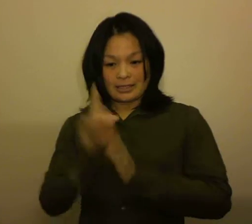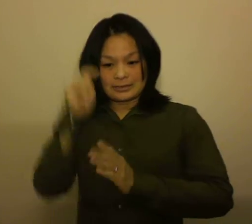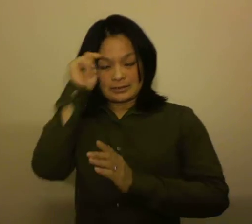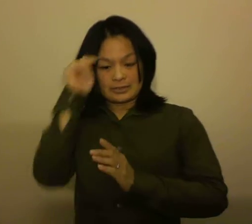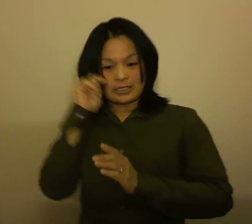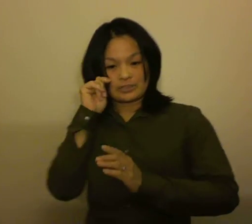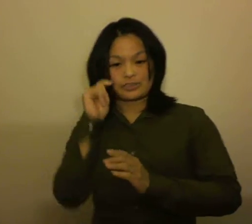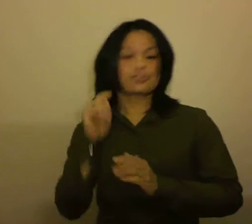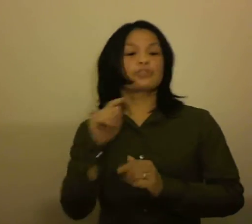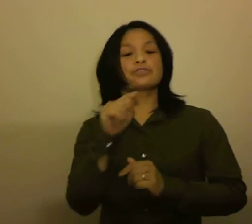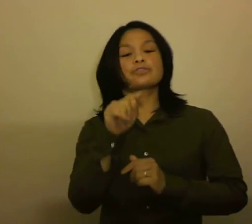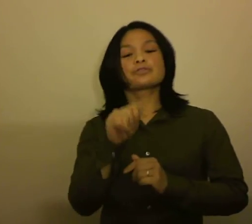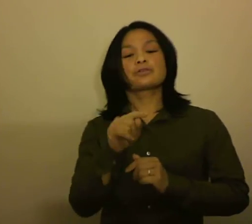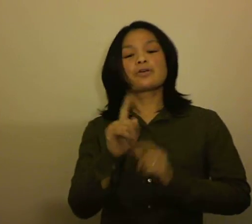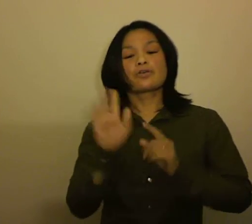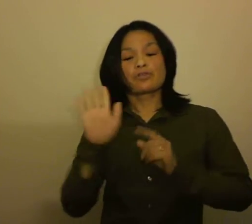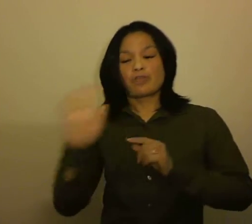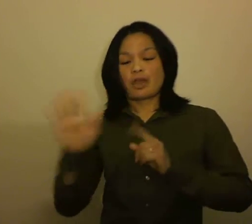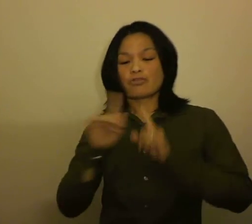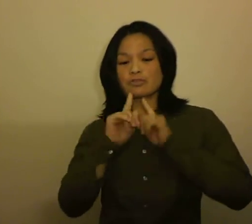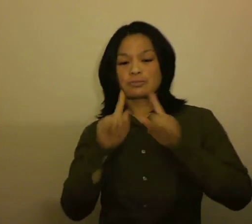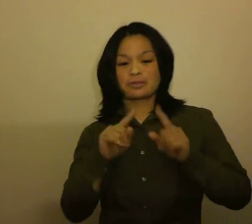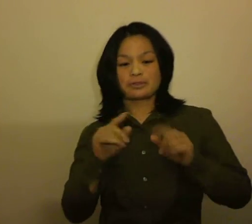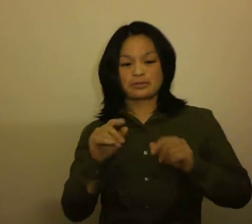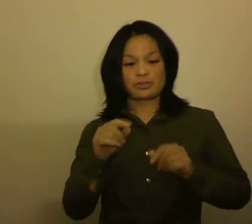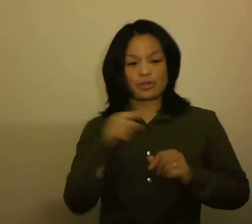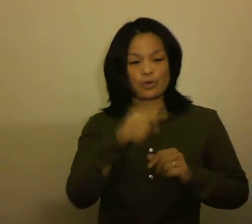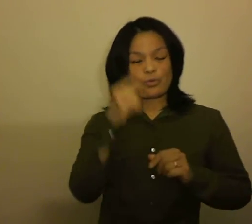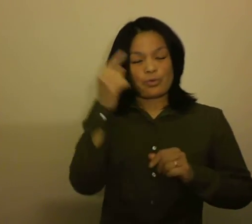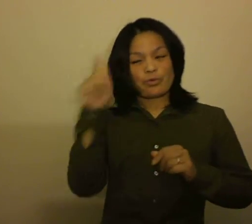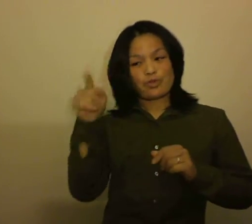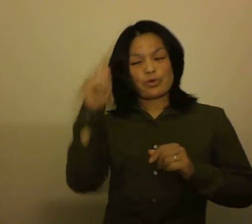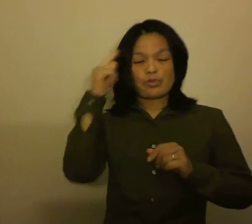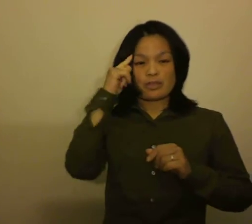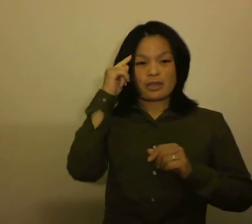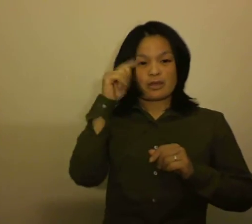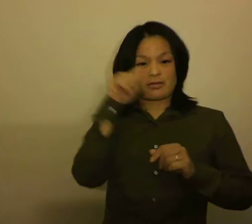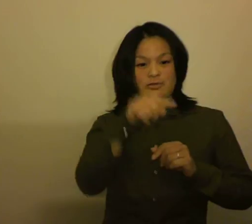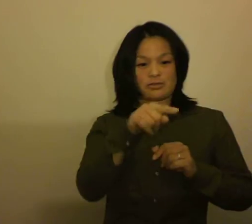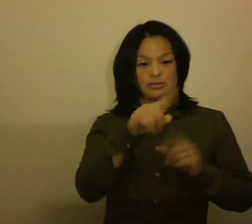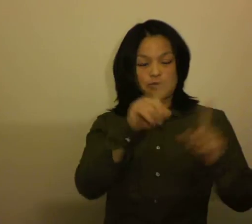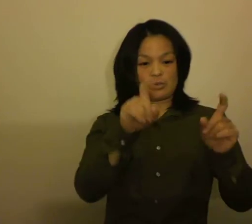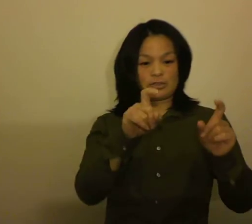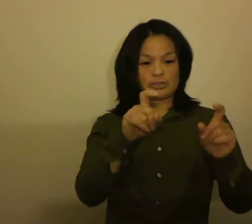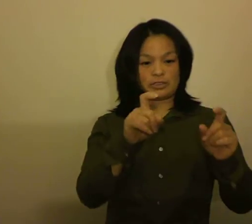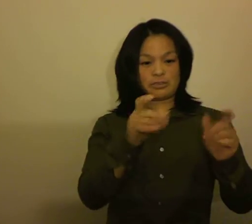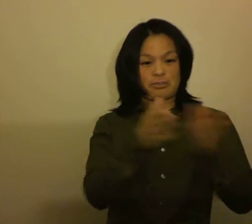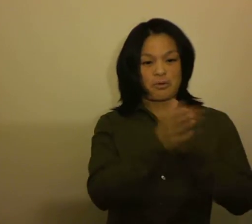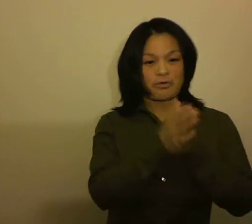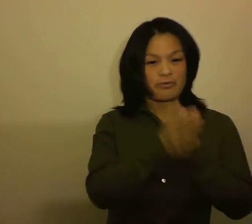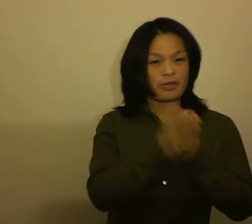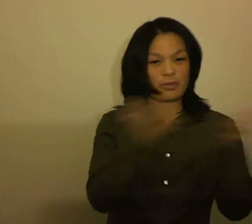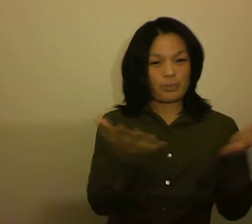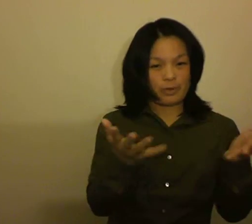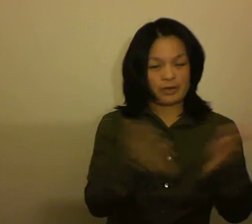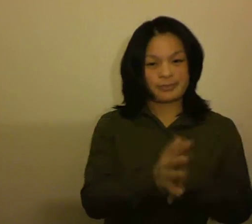motivated by what? They should go ahead and fill in the blanks. And two, my response to this question would